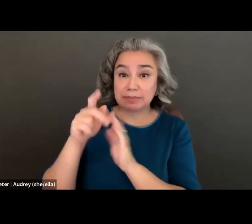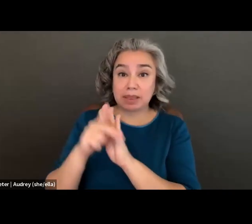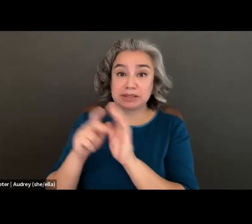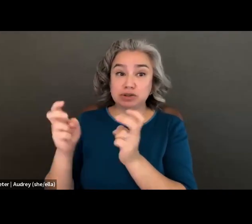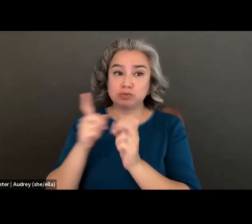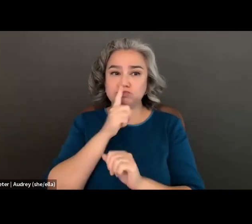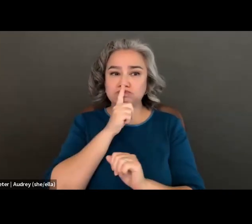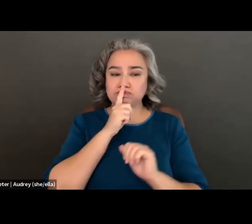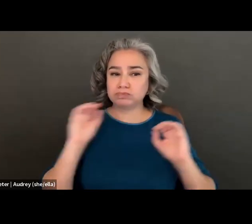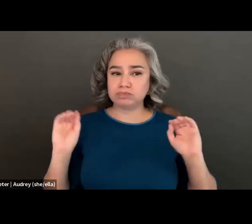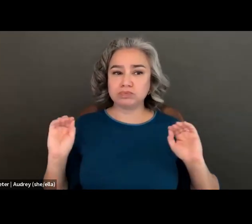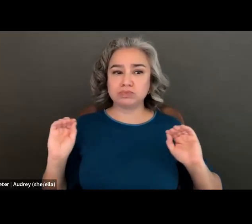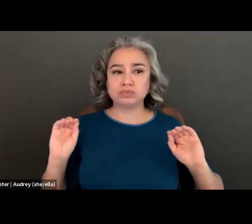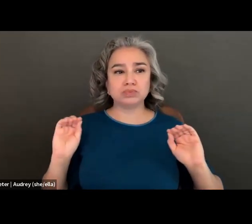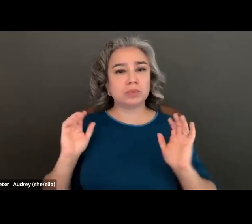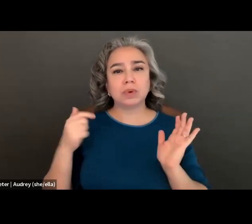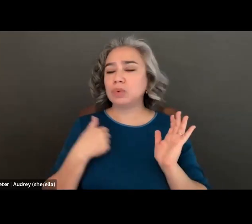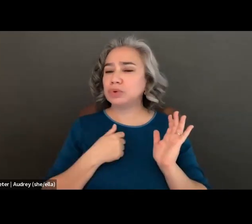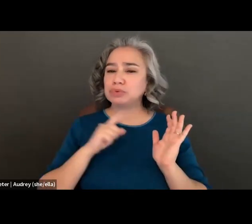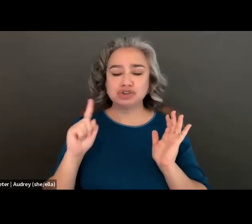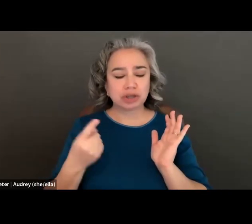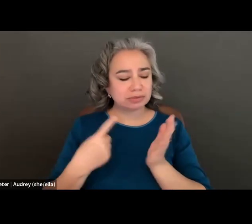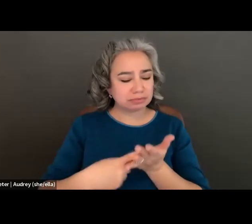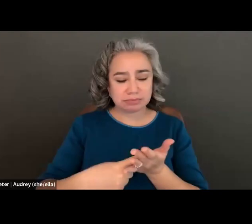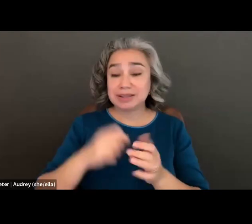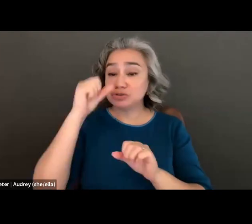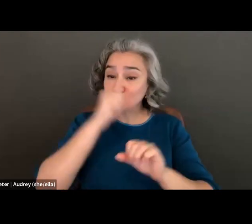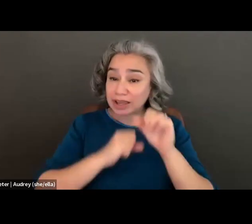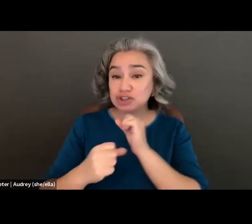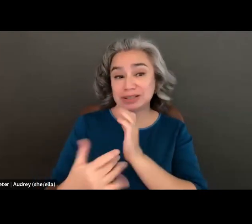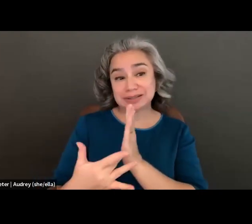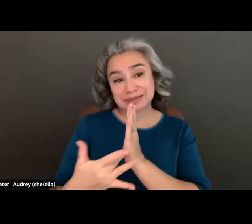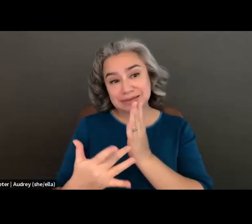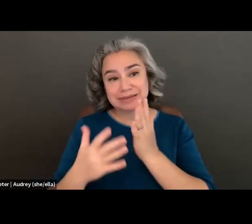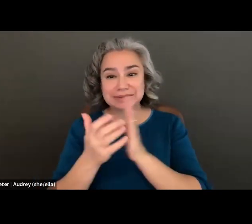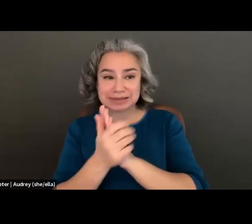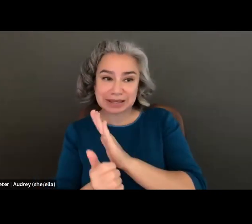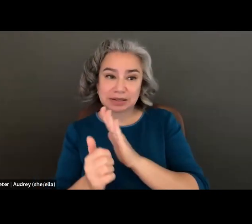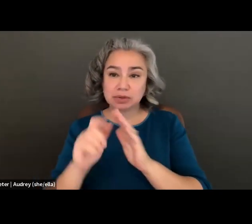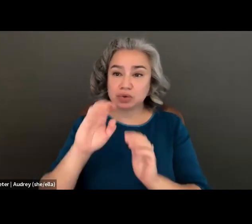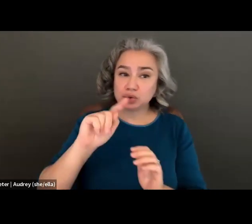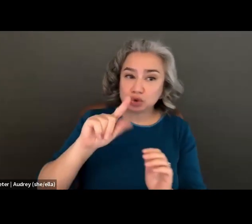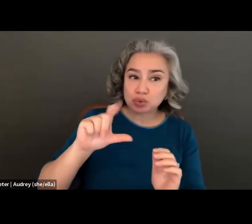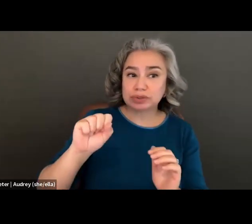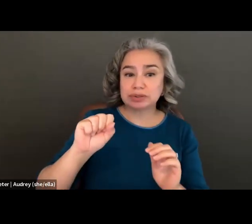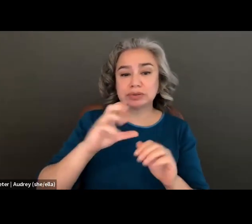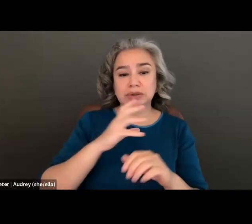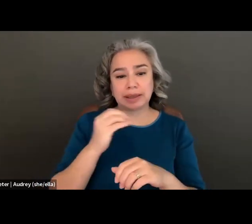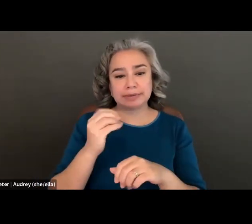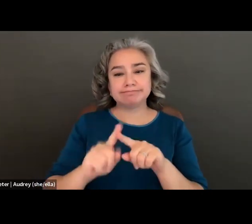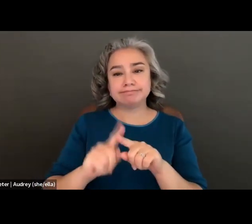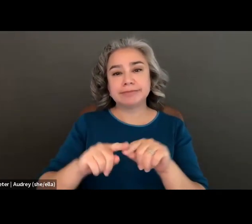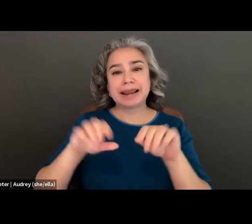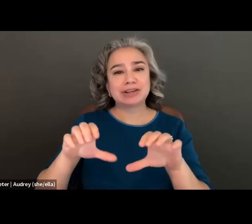point of this webinar is to share strategies, tactics, skills, techniques, tools, and